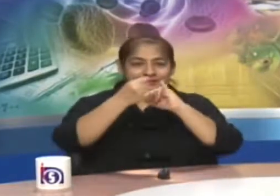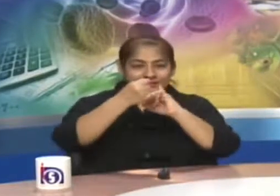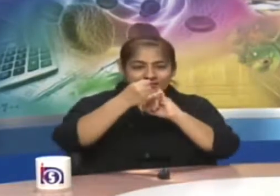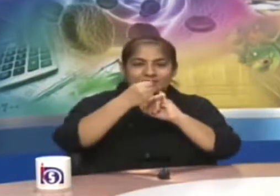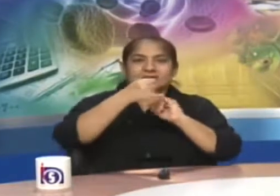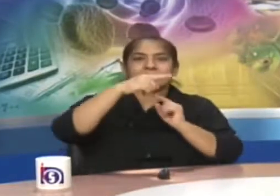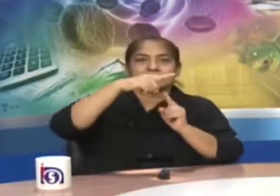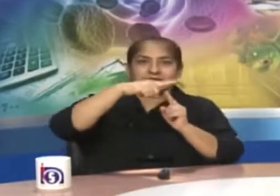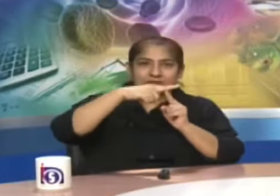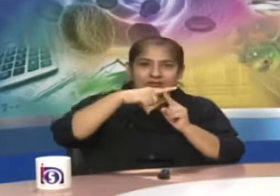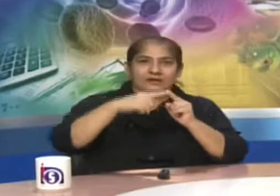we discussed.